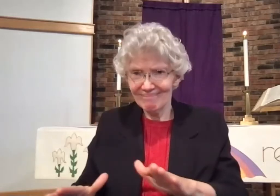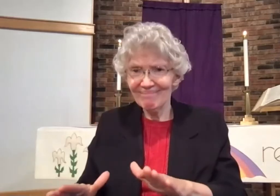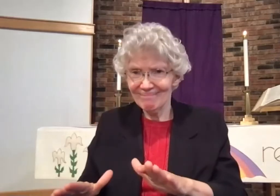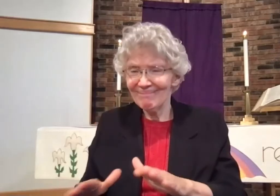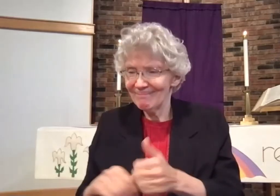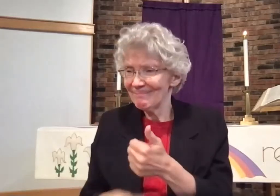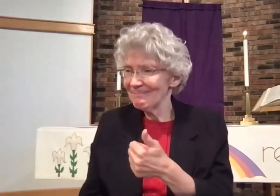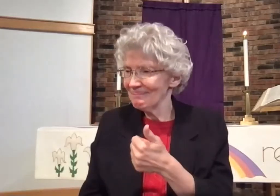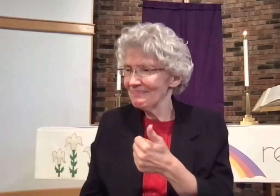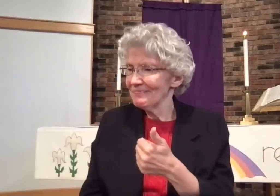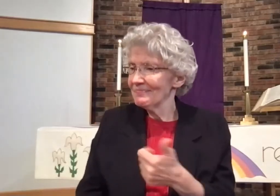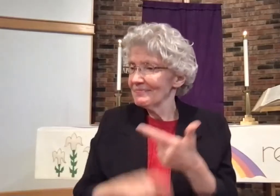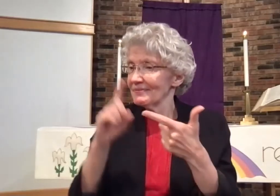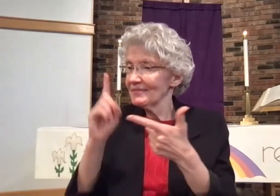God has given us a spirit of peace.